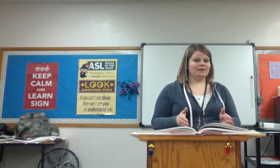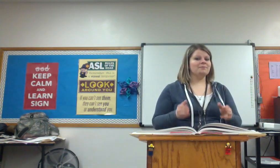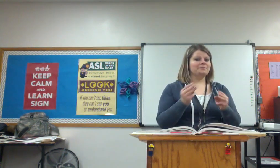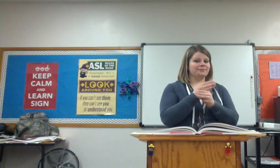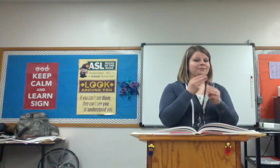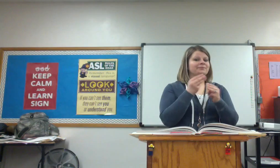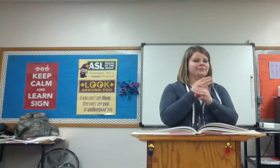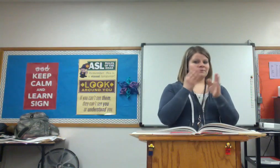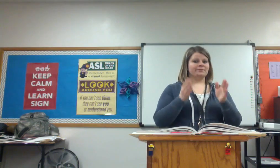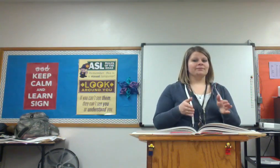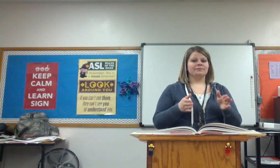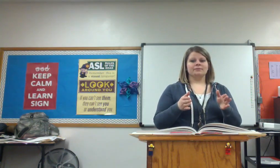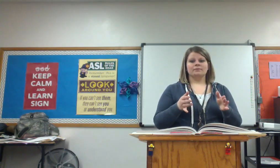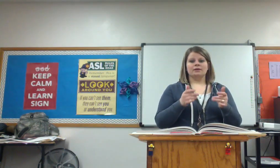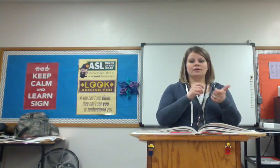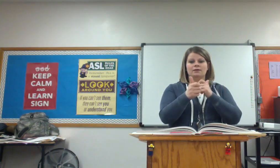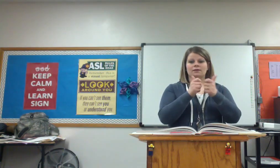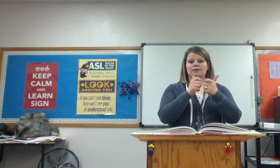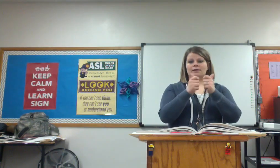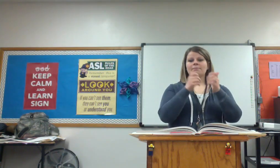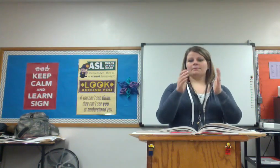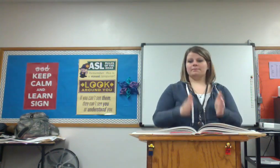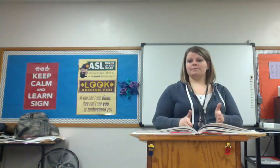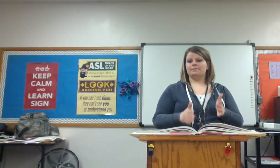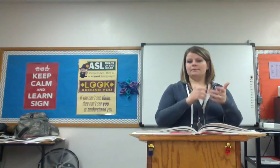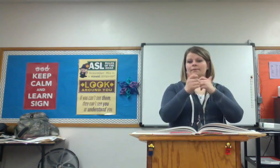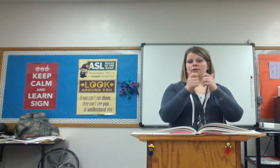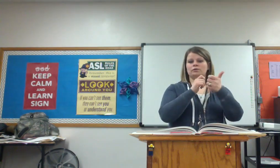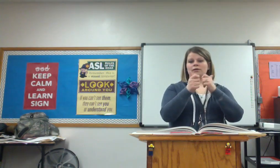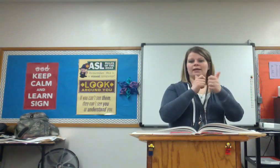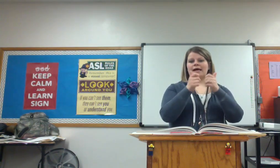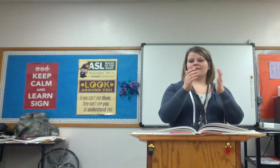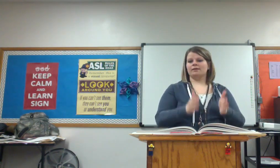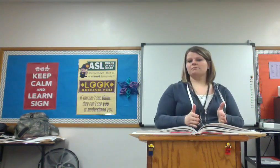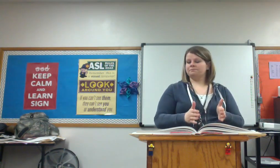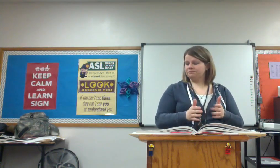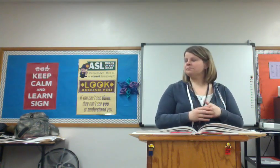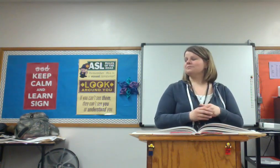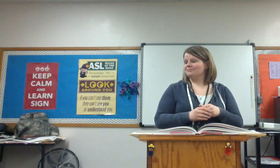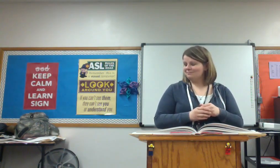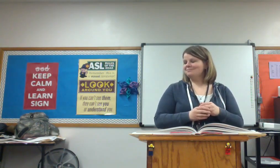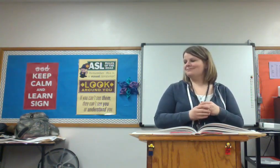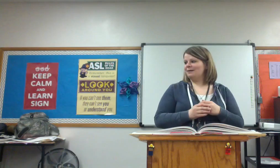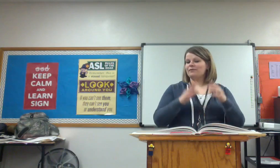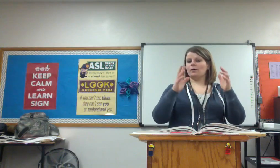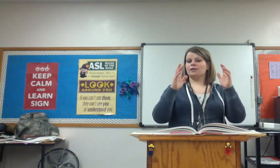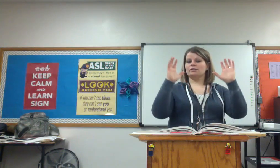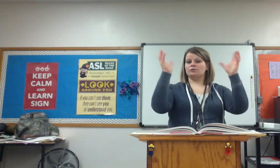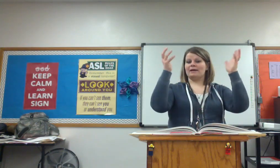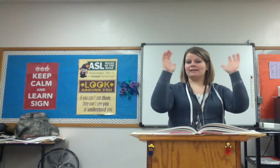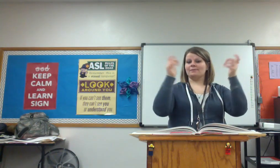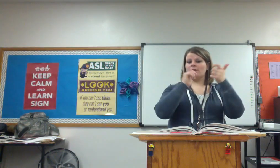Yep. Player, like a basketball player. Yep. Athlete. You do like an athlete. Yep. If you wanted to do